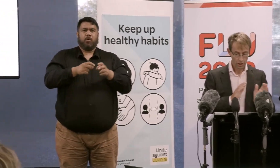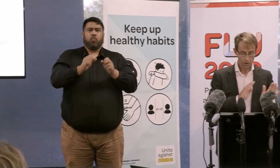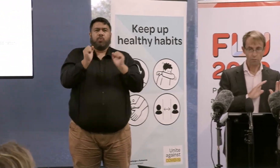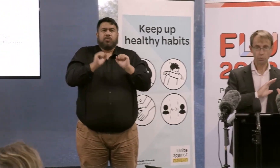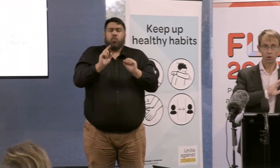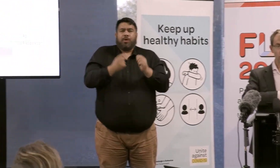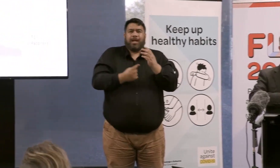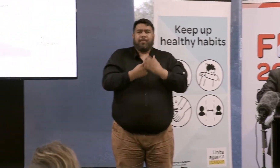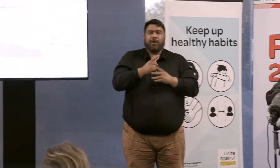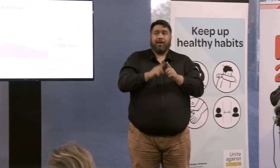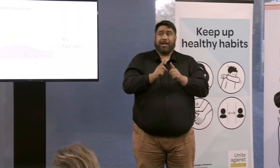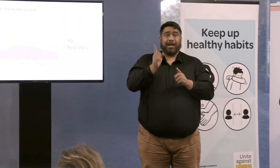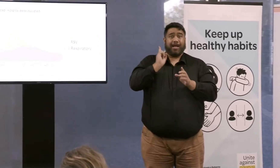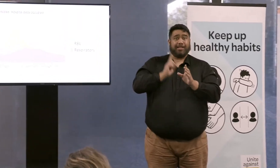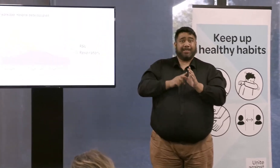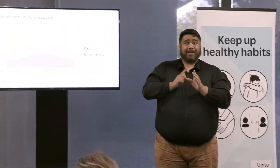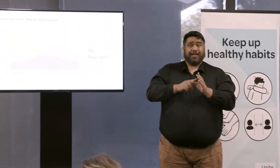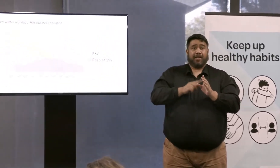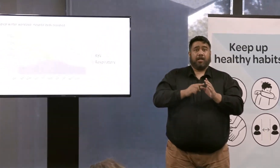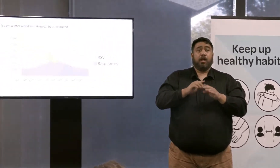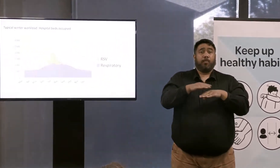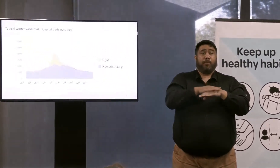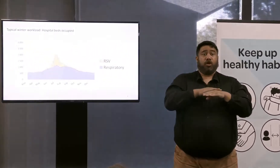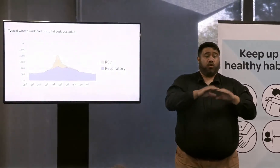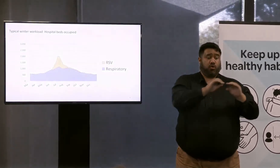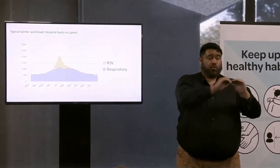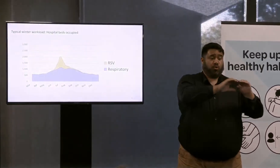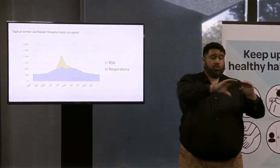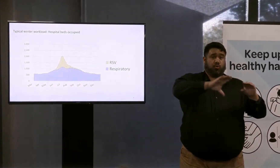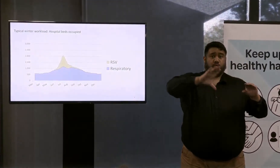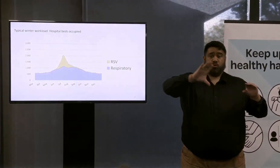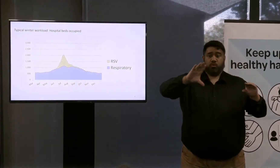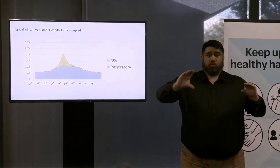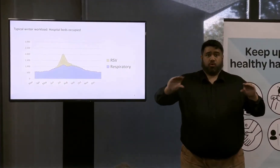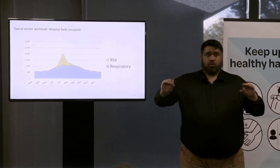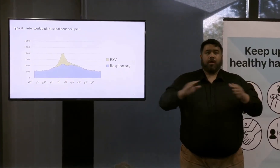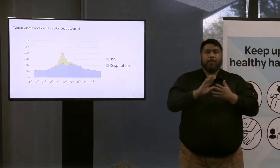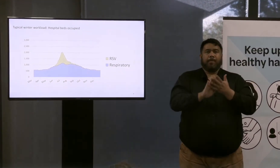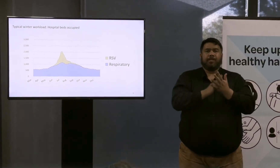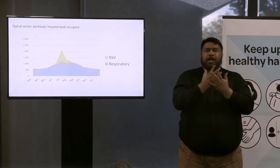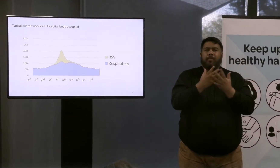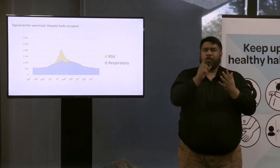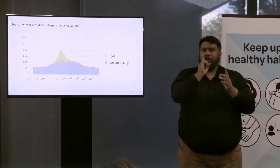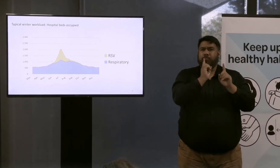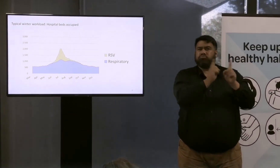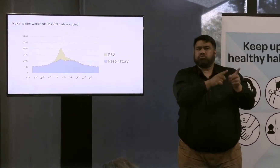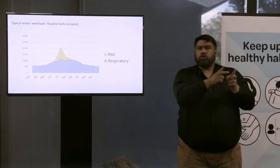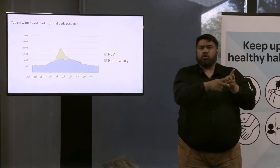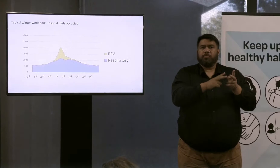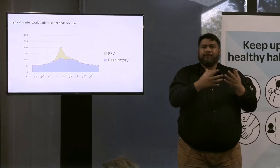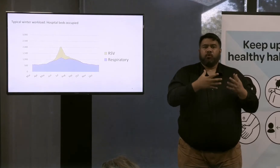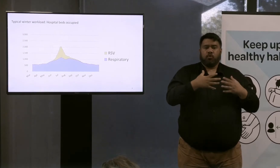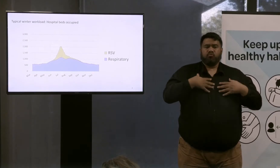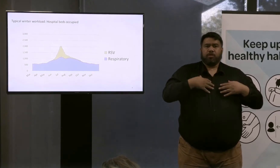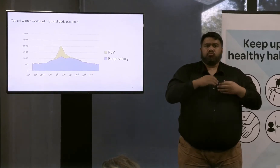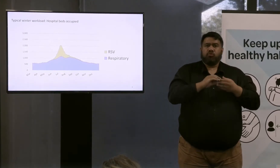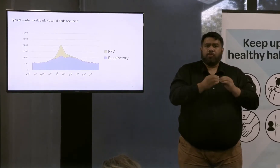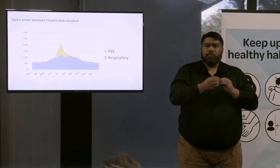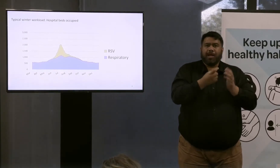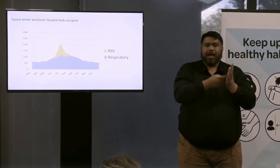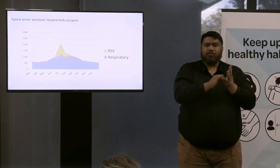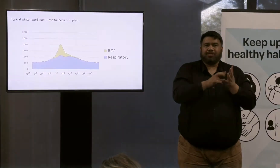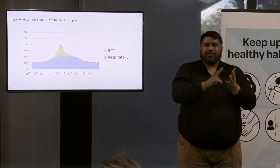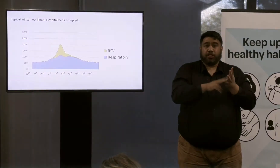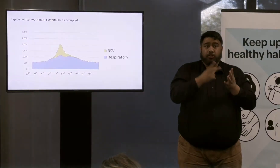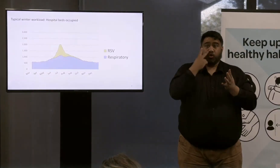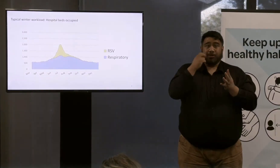where that blue level of admissions to hospital around the country for respiratory illness, you can see it peaks